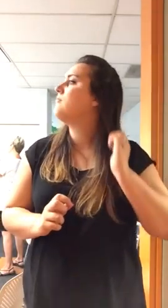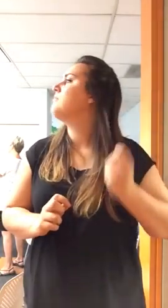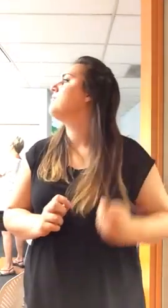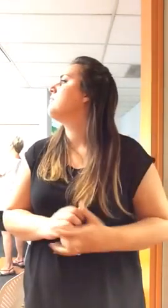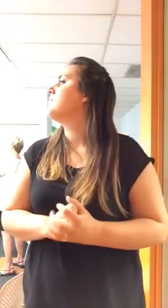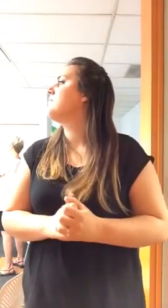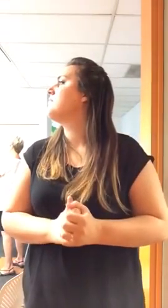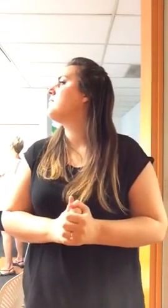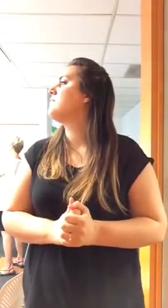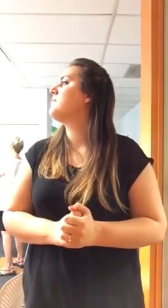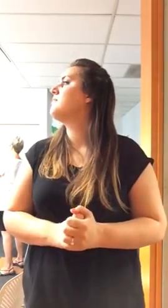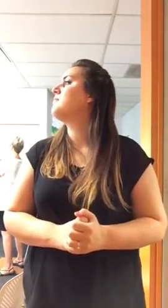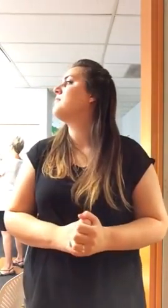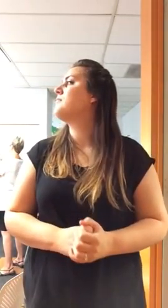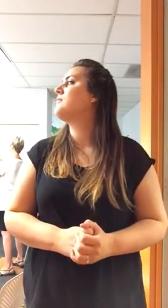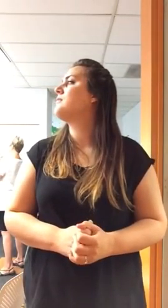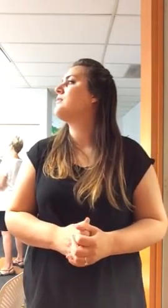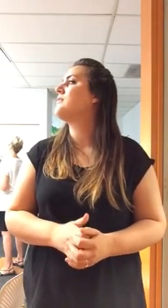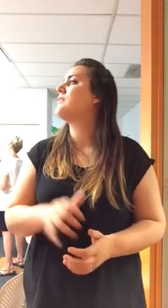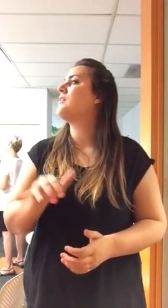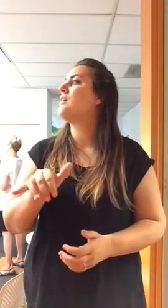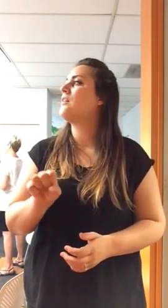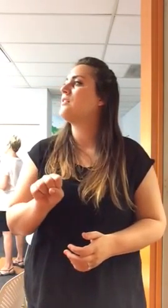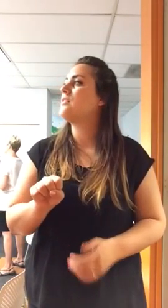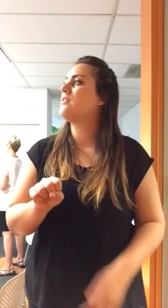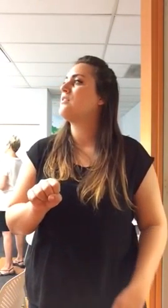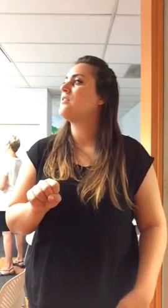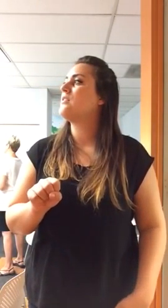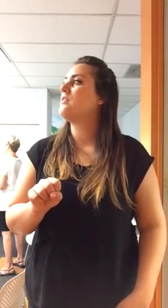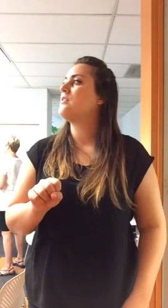Yeah, laissez is let. Yeah, and